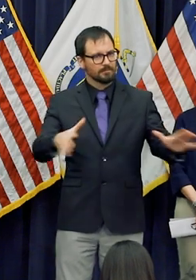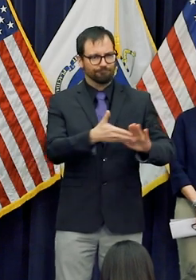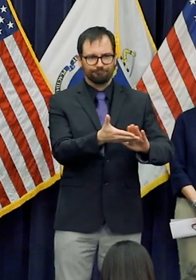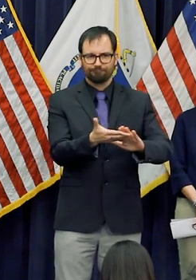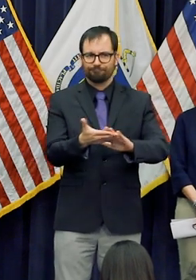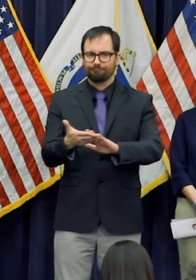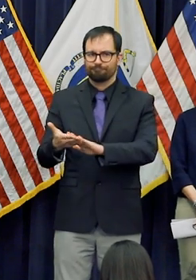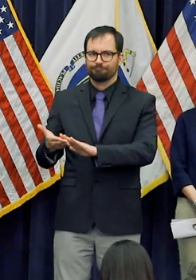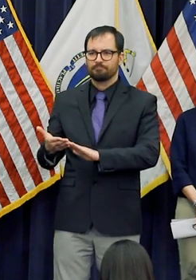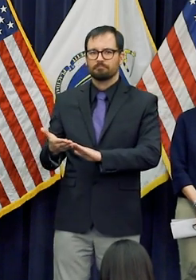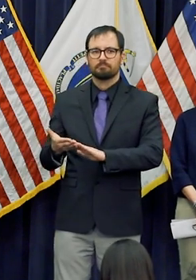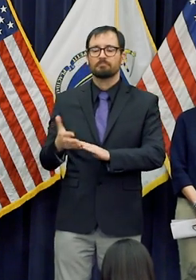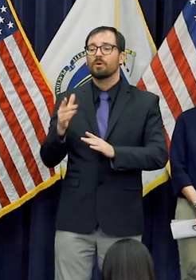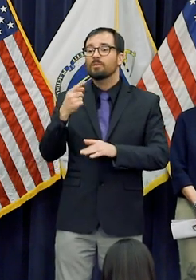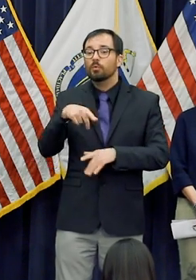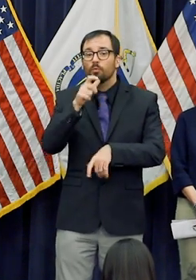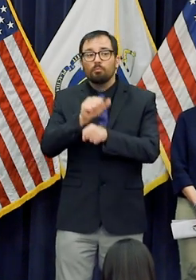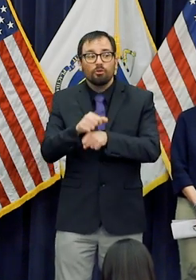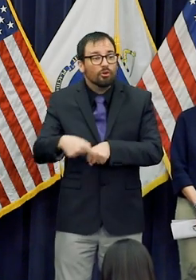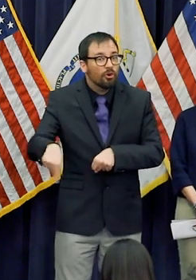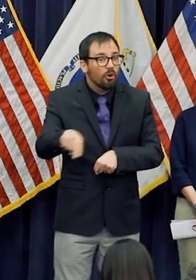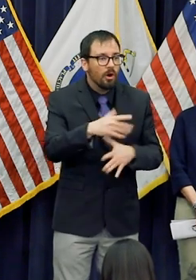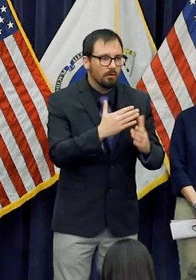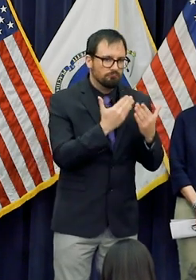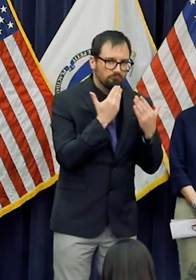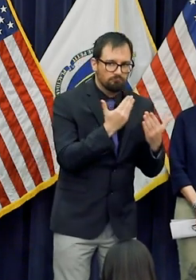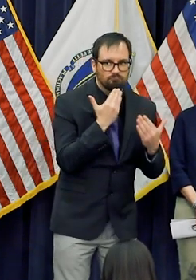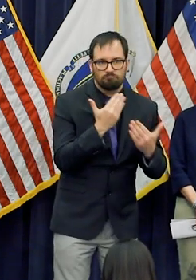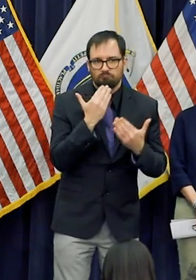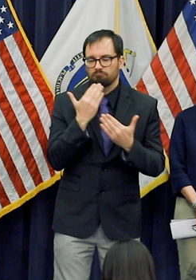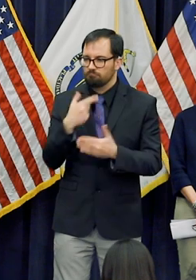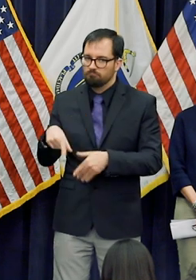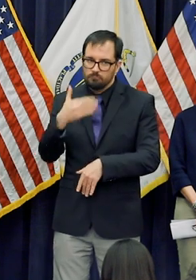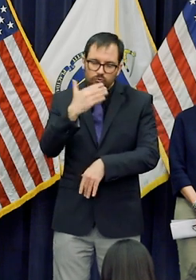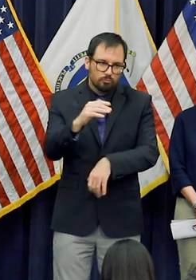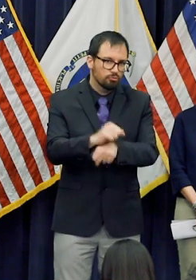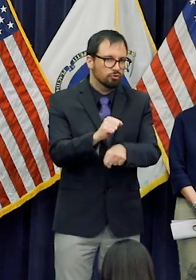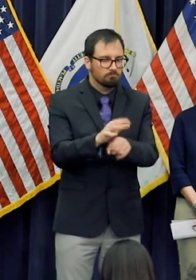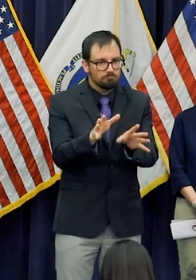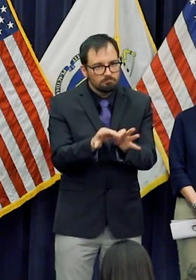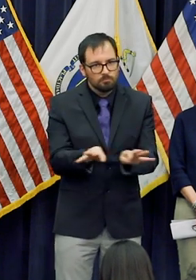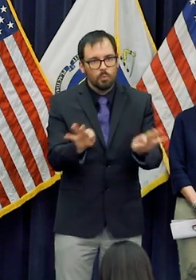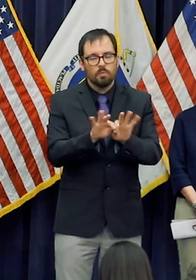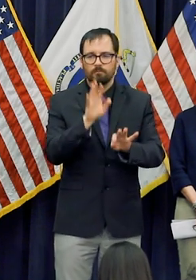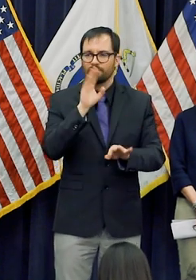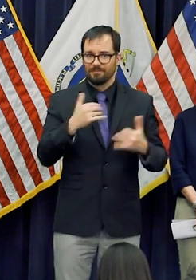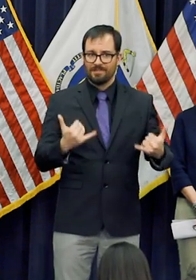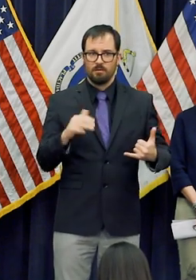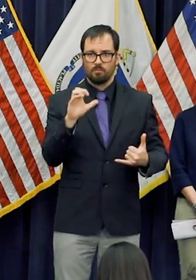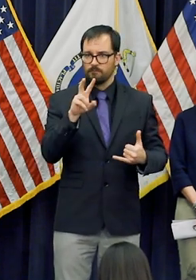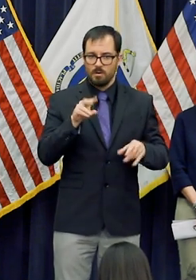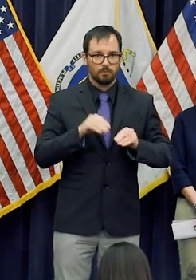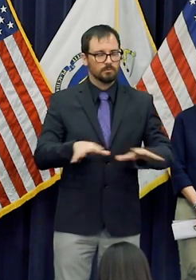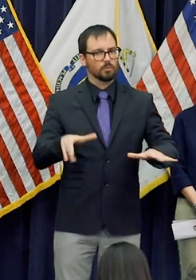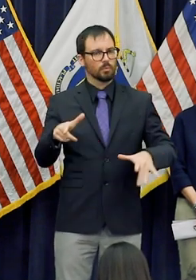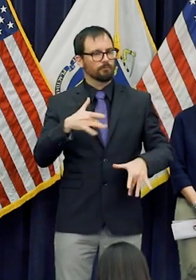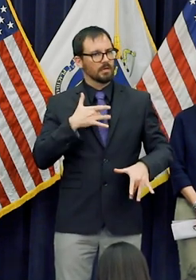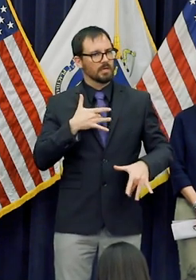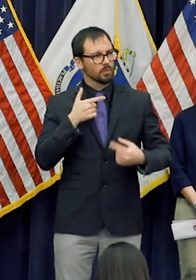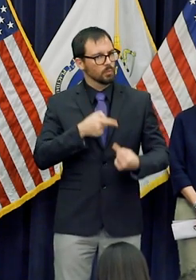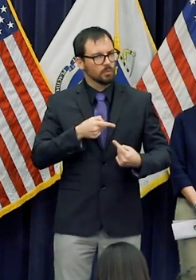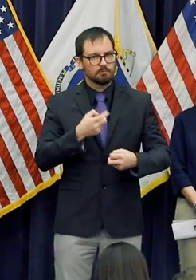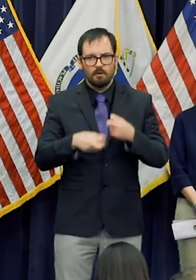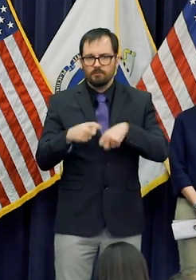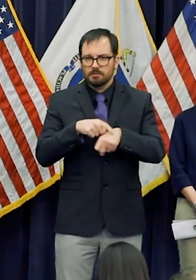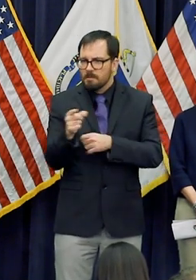you for all that you do in the good times and the bad ones. There's much to do, but we're grateful for everybody's commitment to